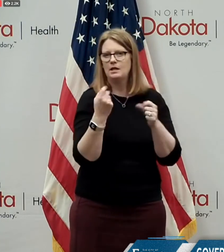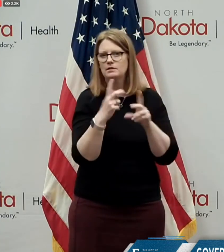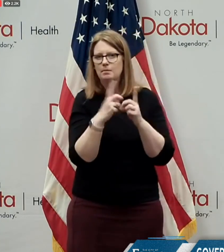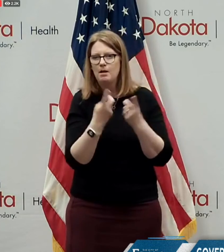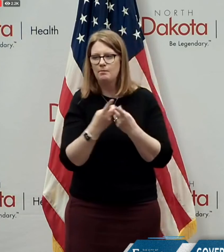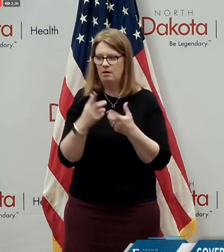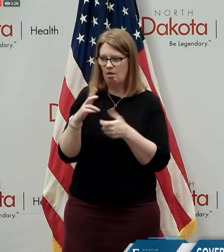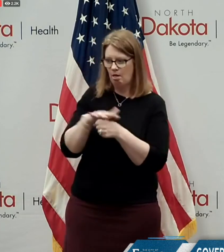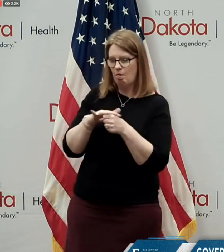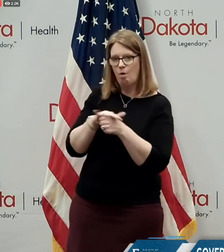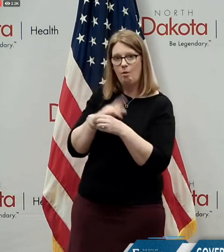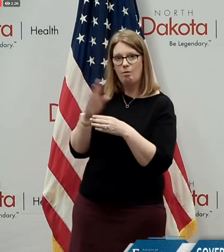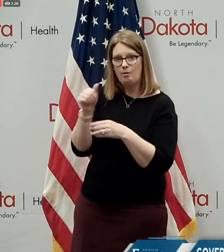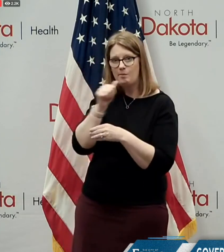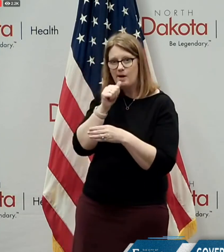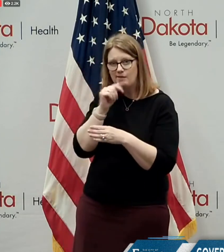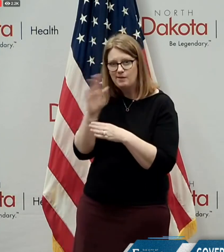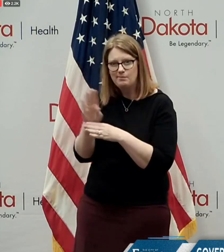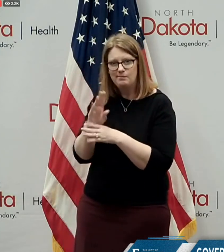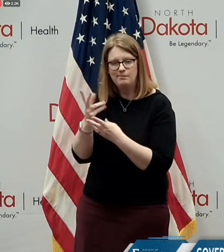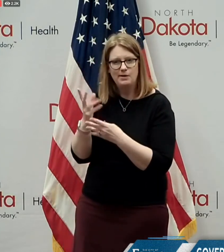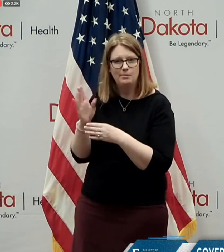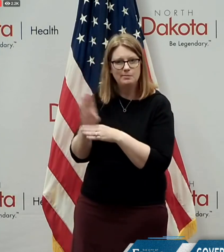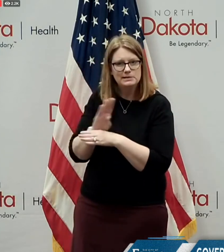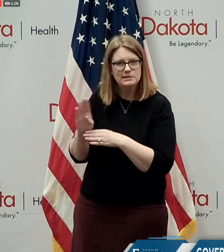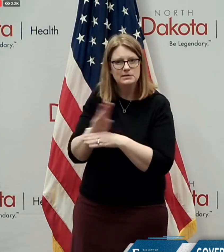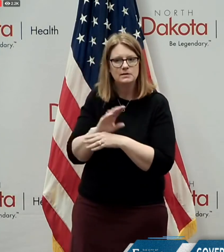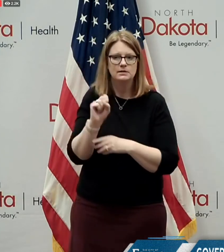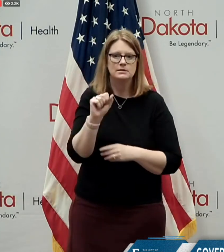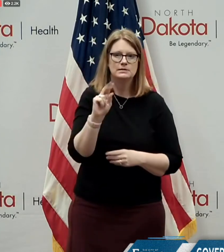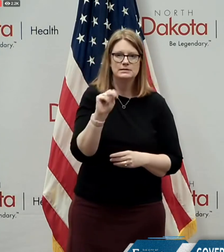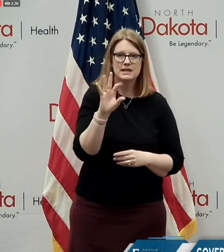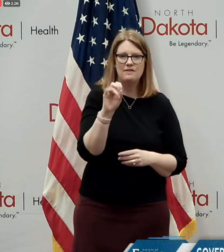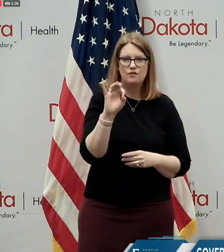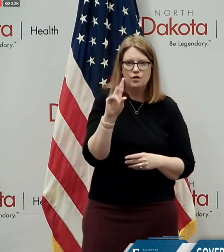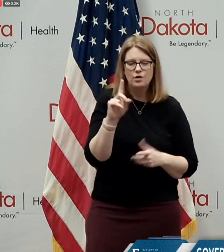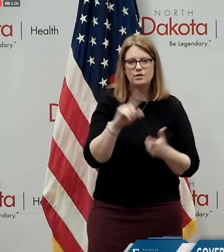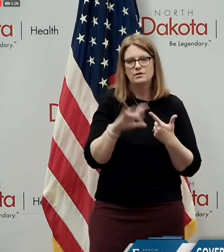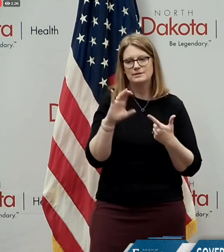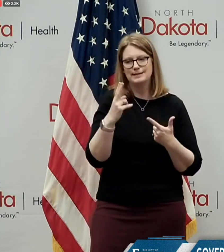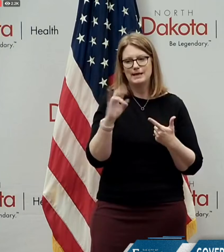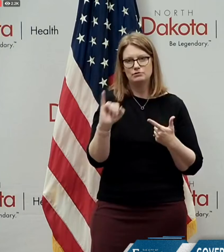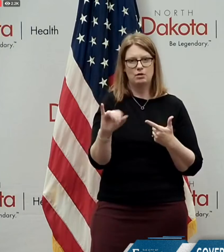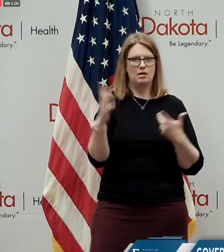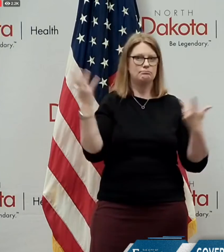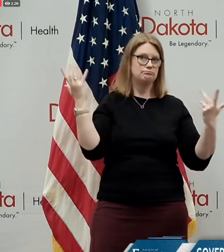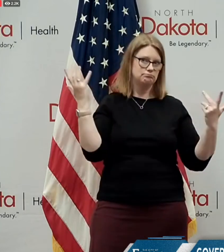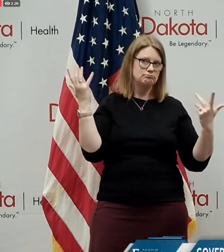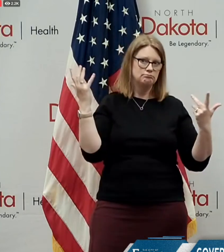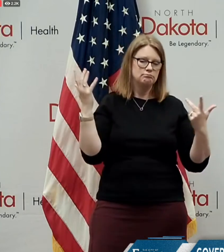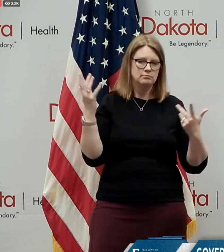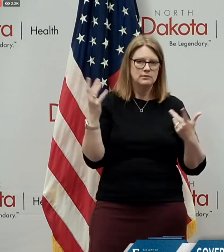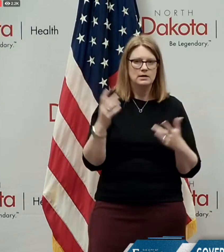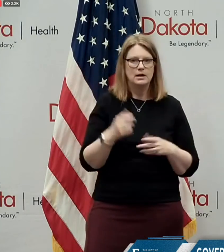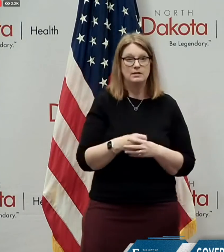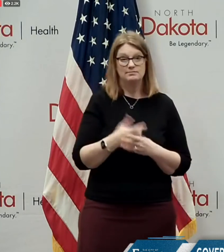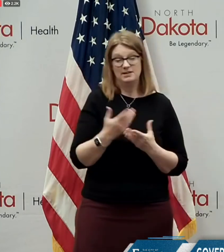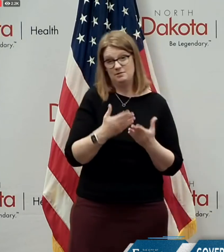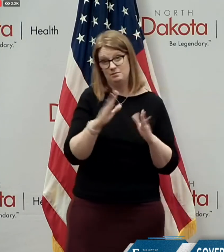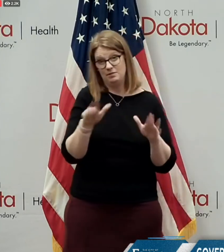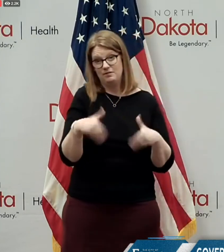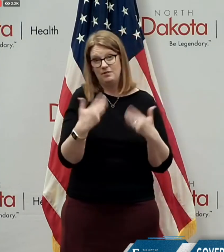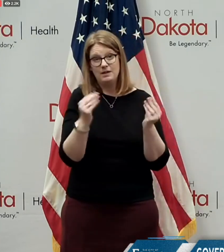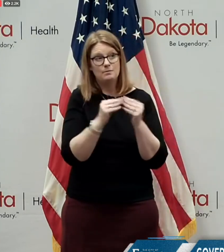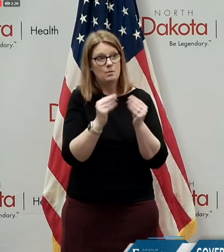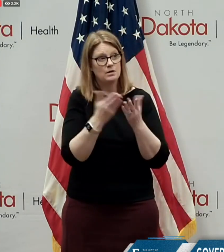as the governor's always said, those private partnerships with whether it's Sanford or CHI, whoever that is, and providing better services for